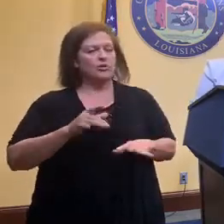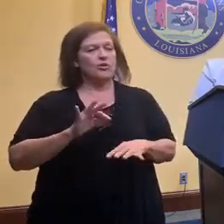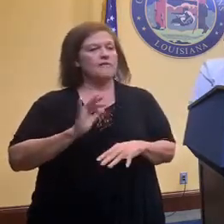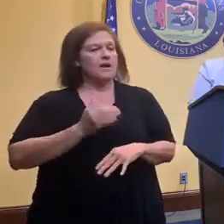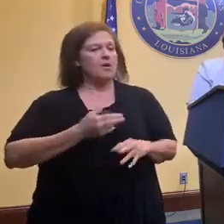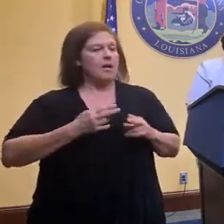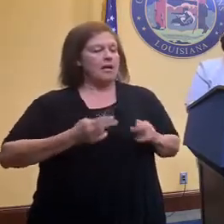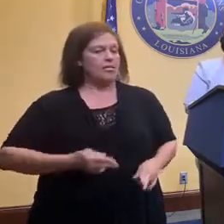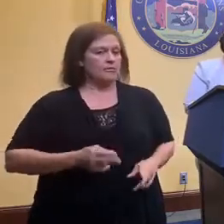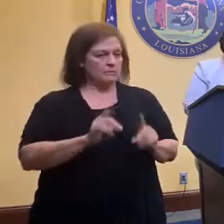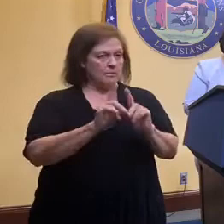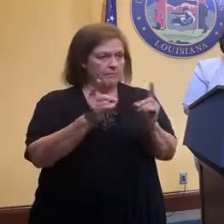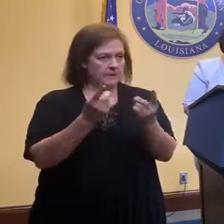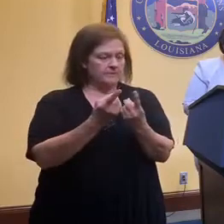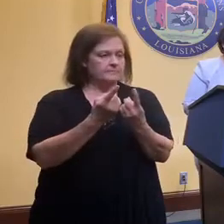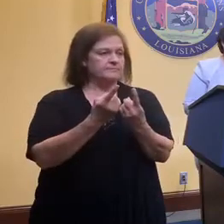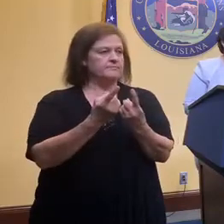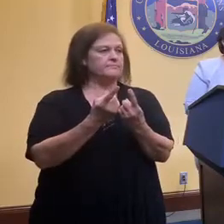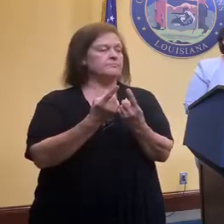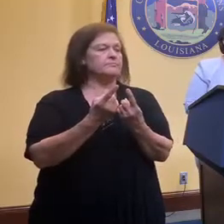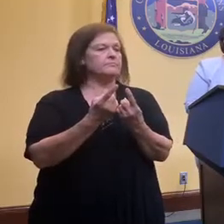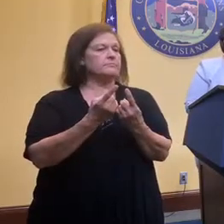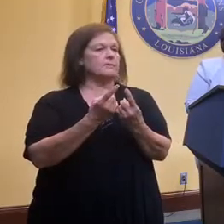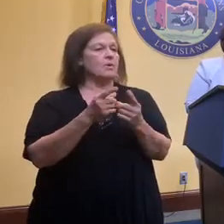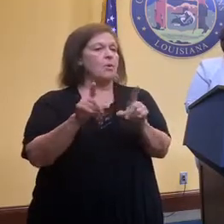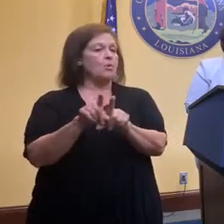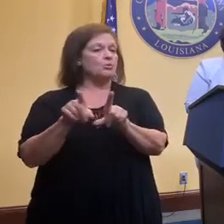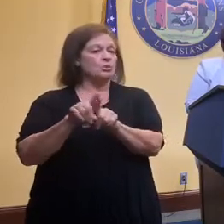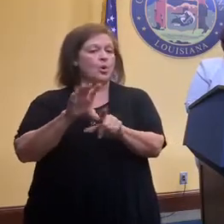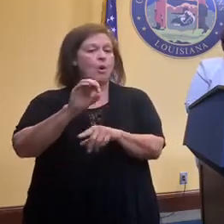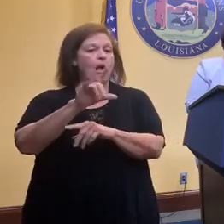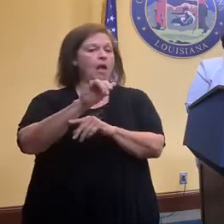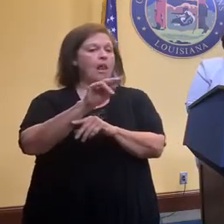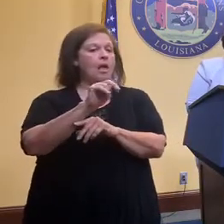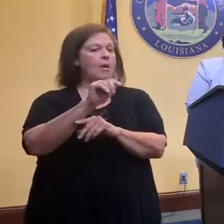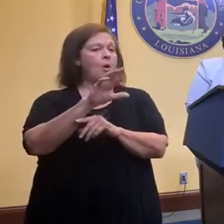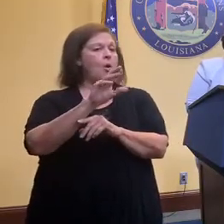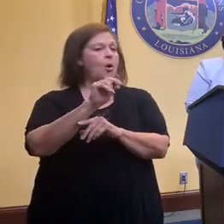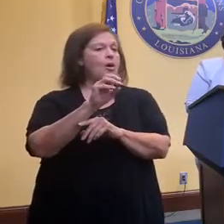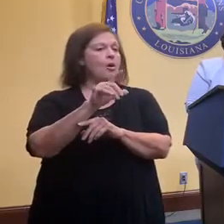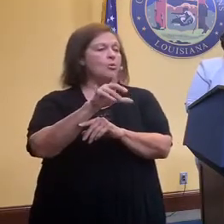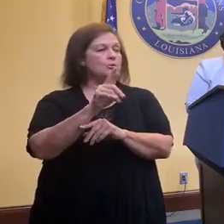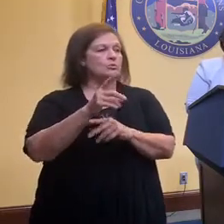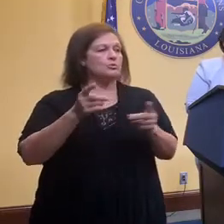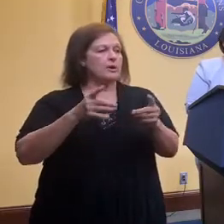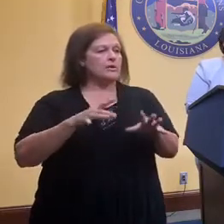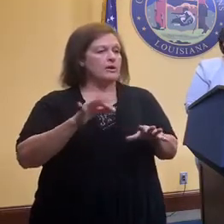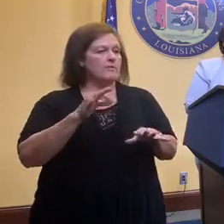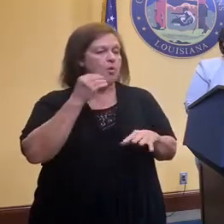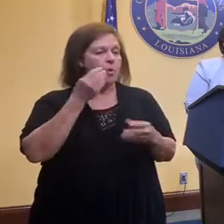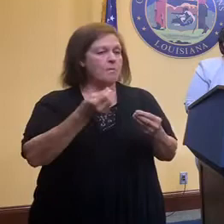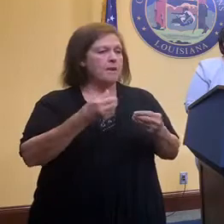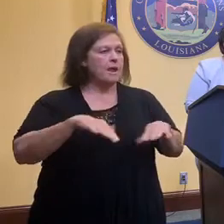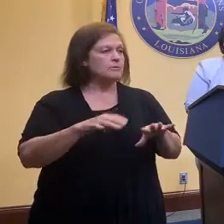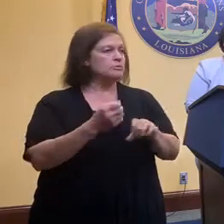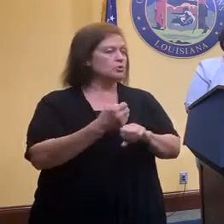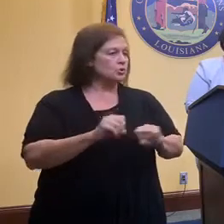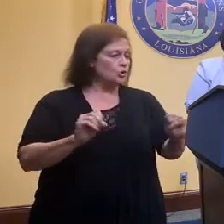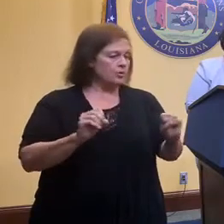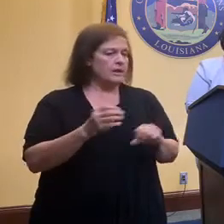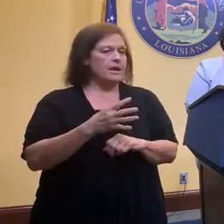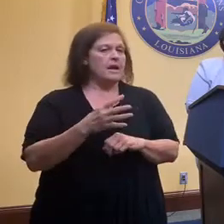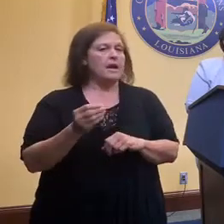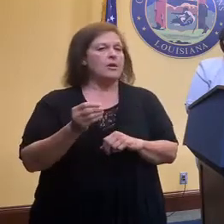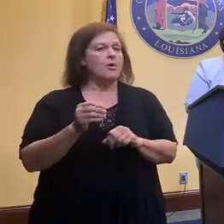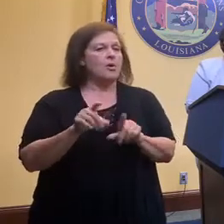our health department, along with Colin Arnold, our director of Homeland Security. In addition,